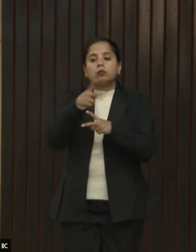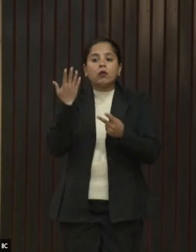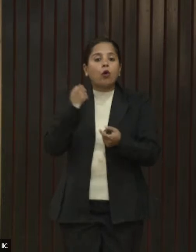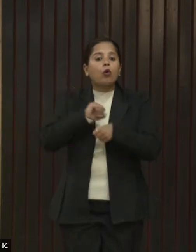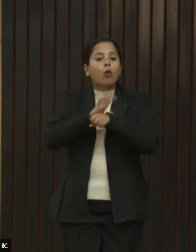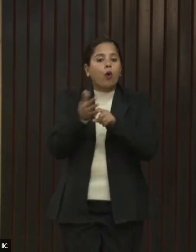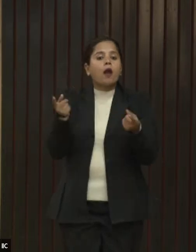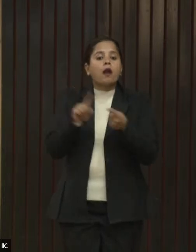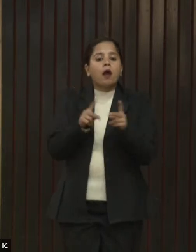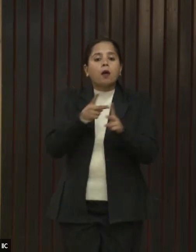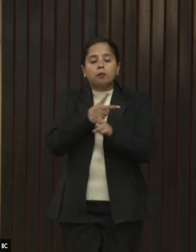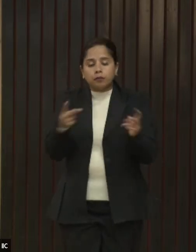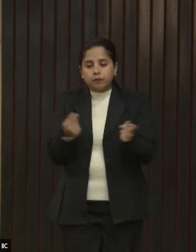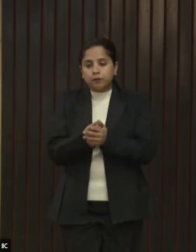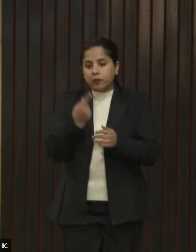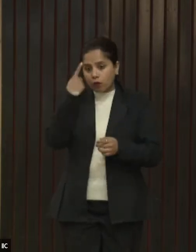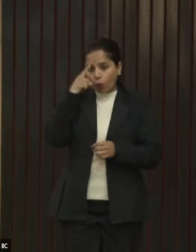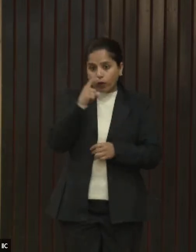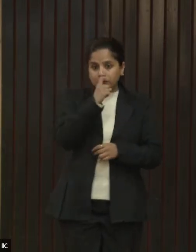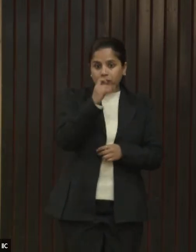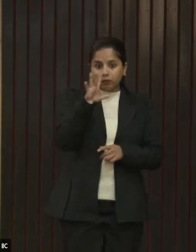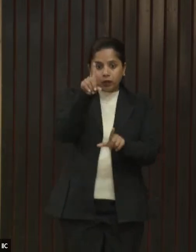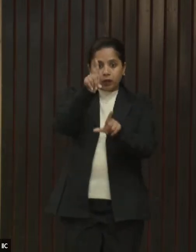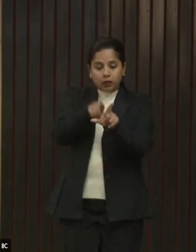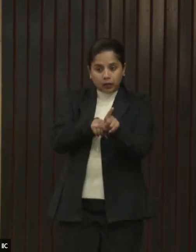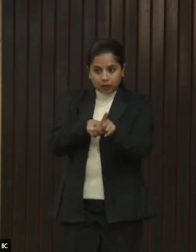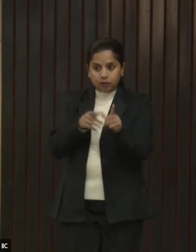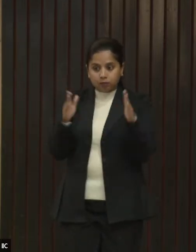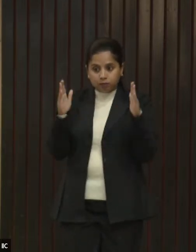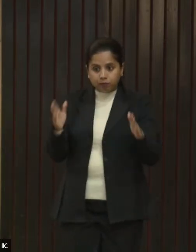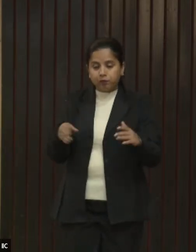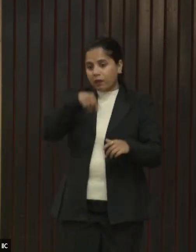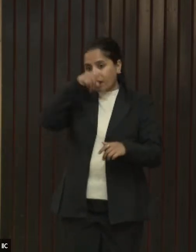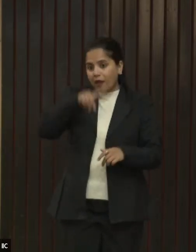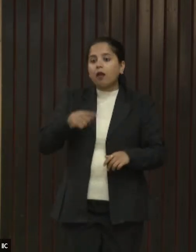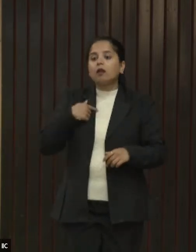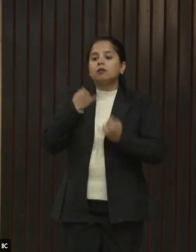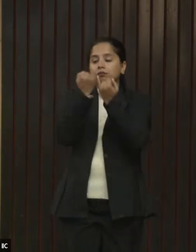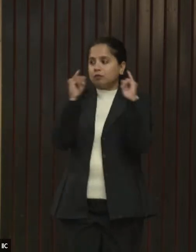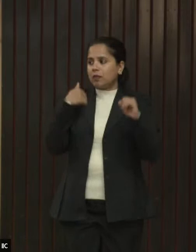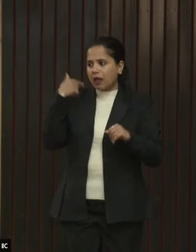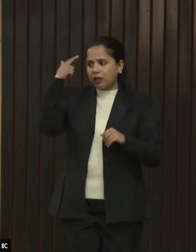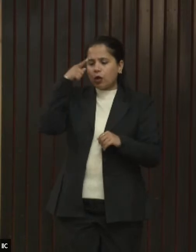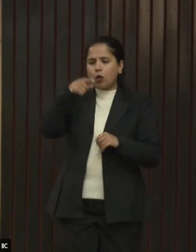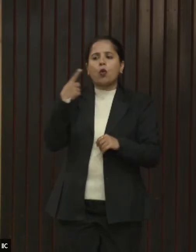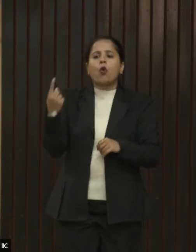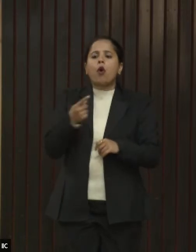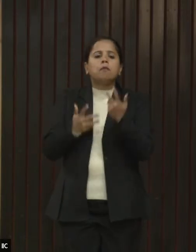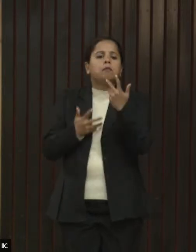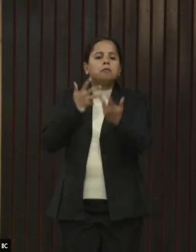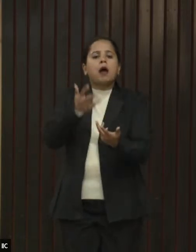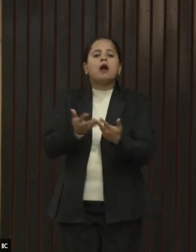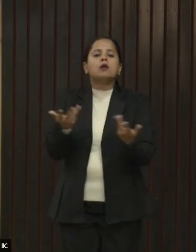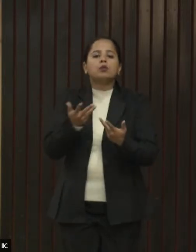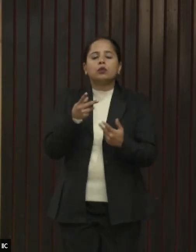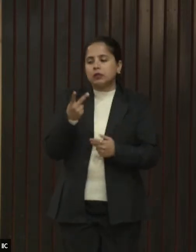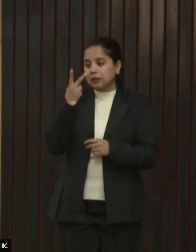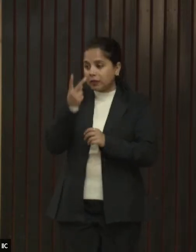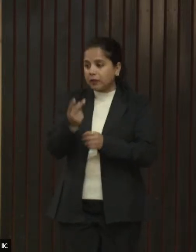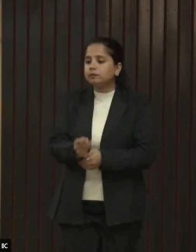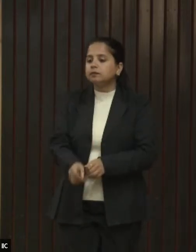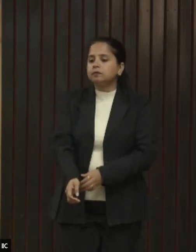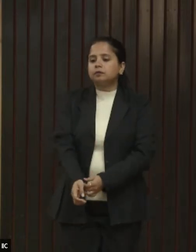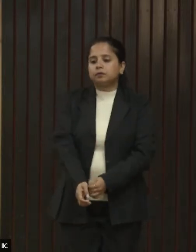pandemic. For the 75th year of India's independence, we thought it was only fitting to look at the